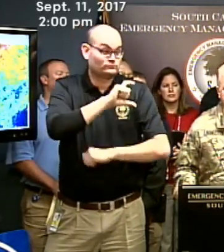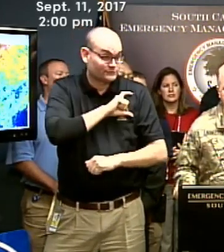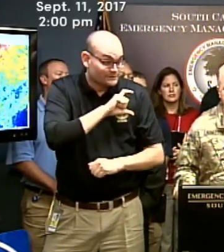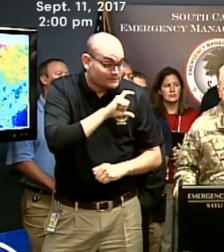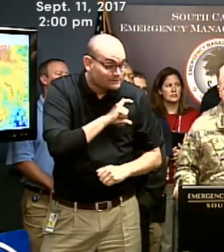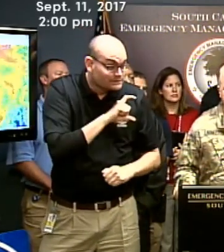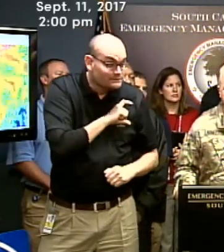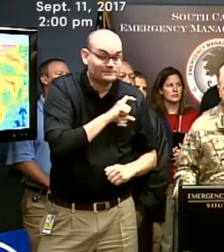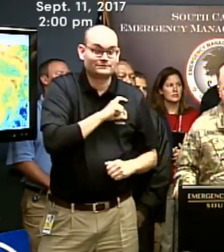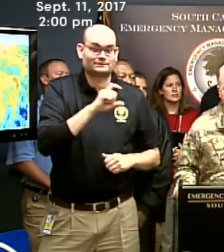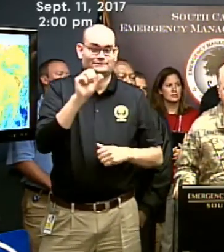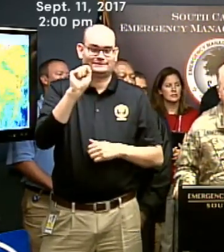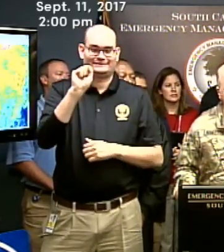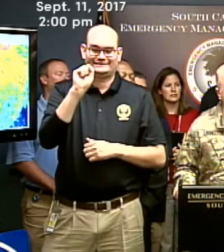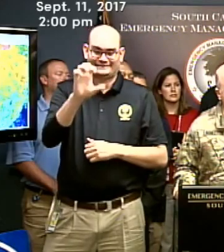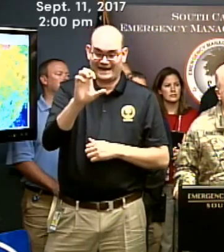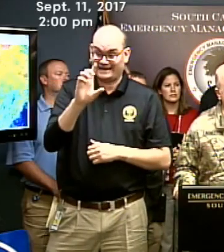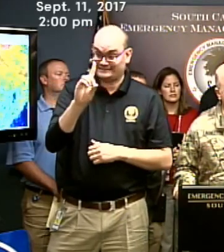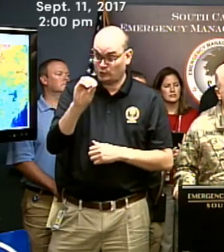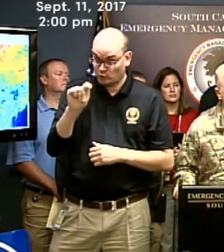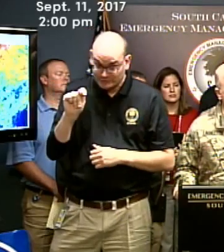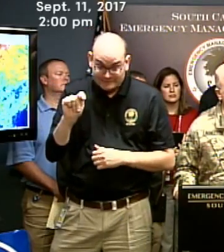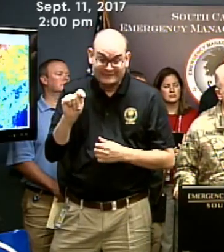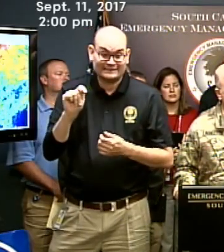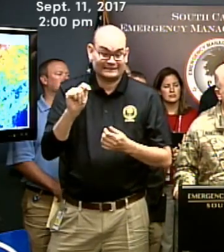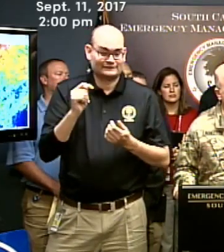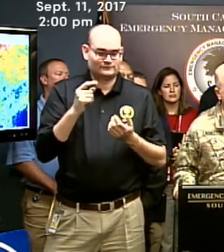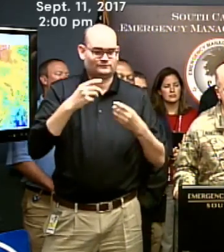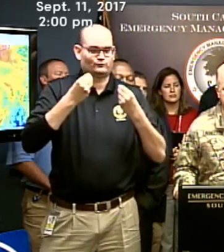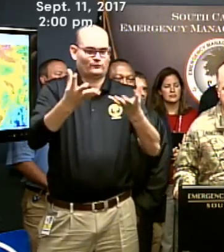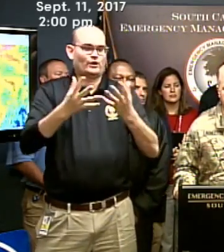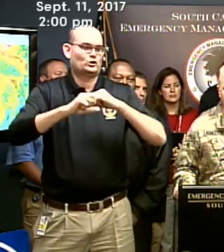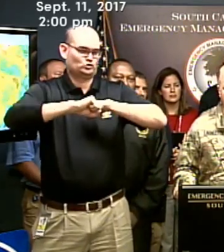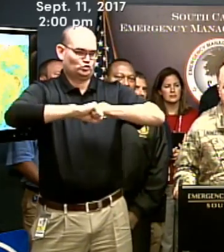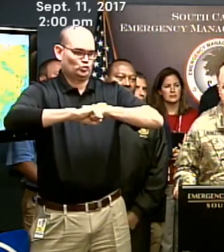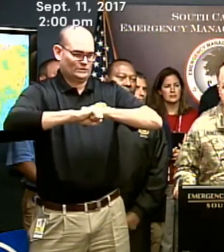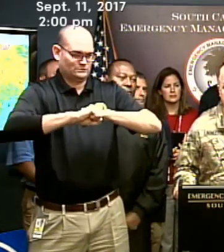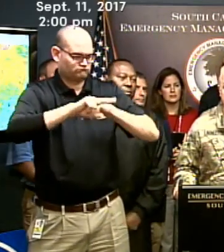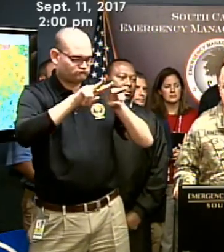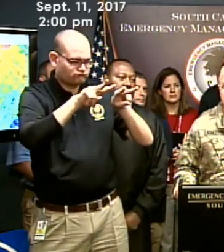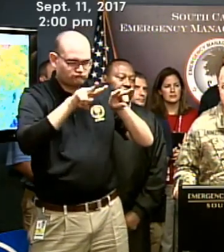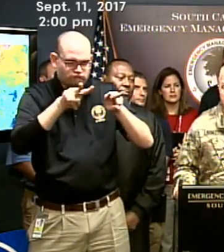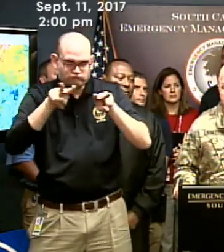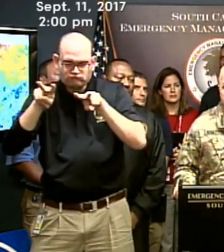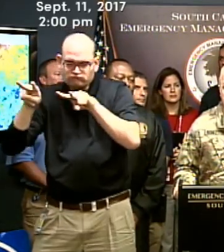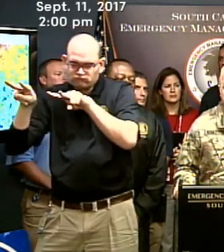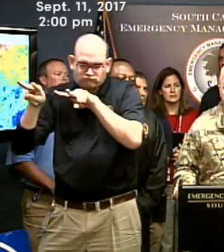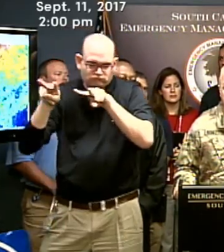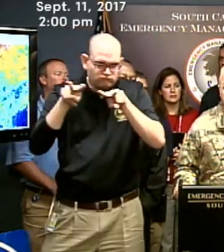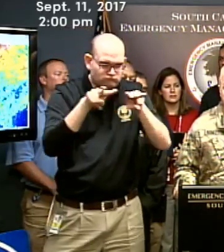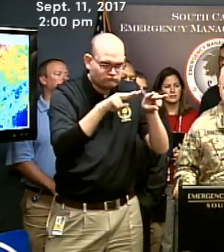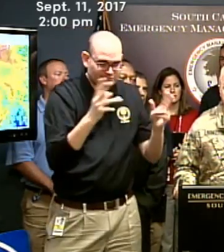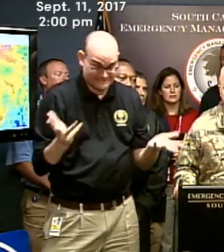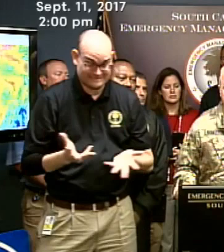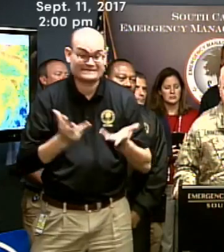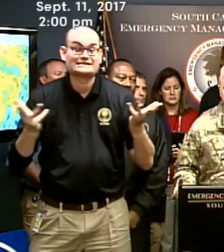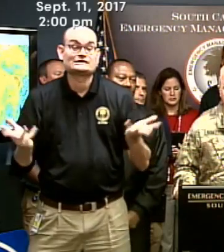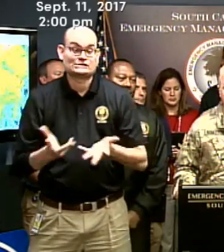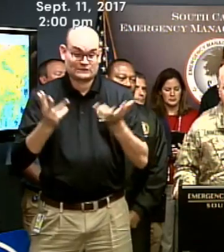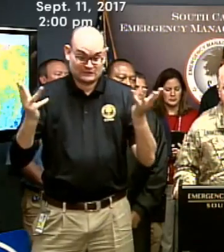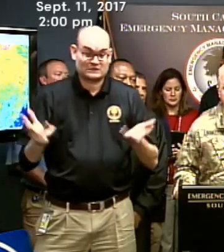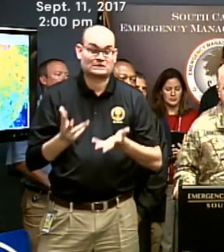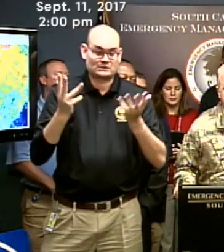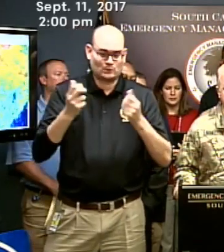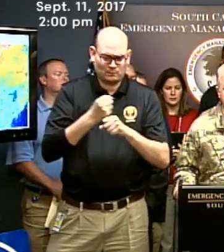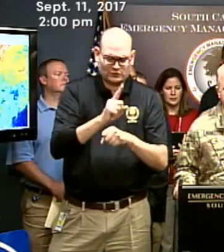South Carolina DOT to provide security presence, wellness checks, and to eventually get into